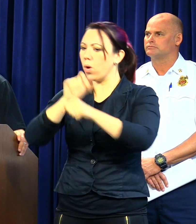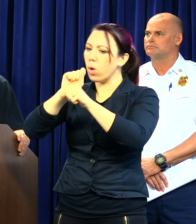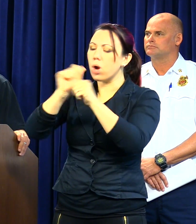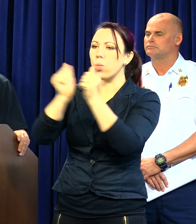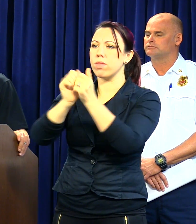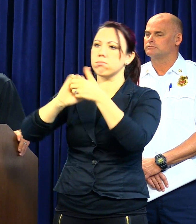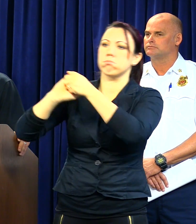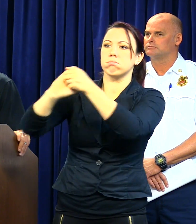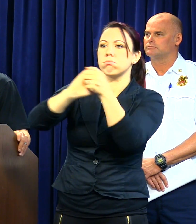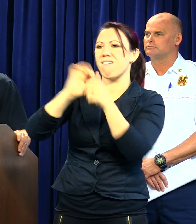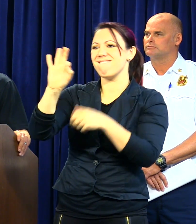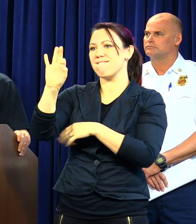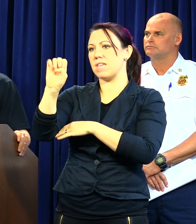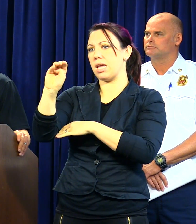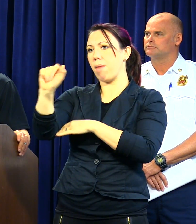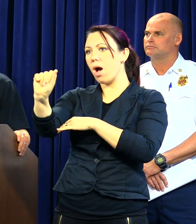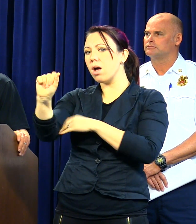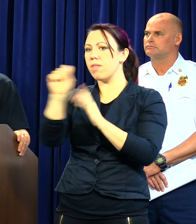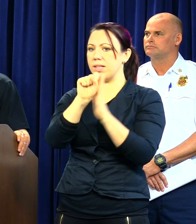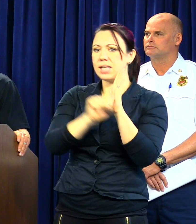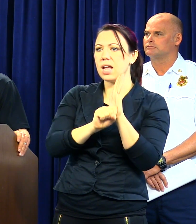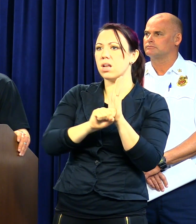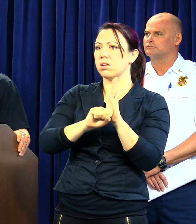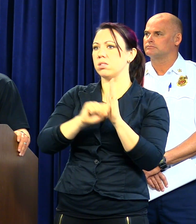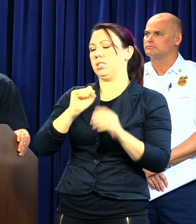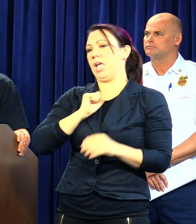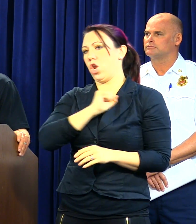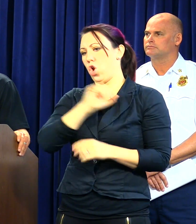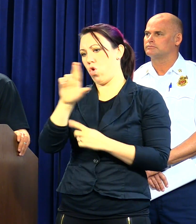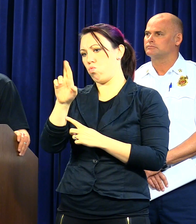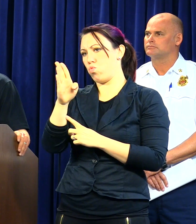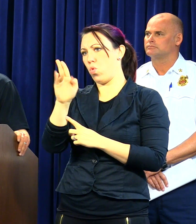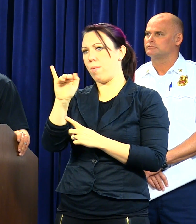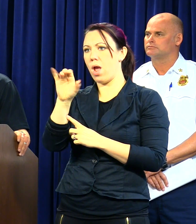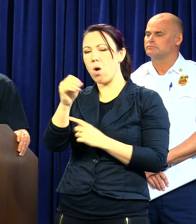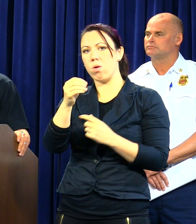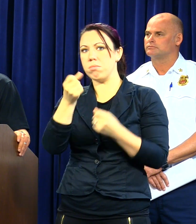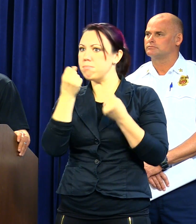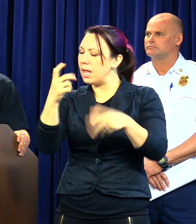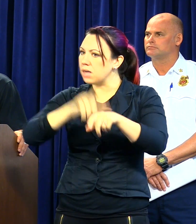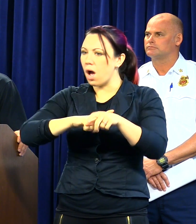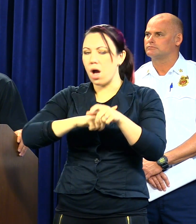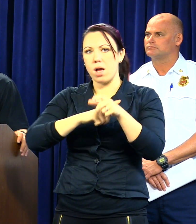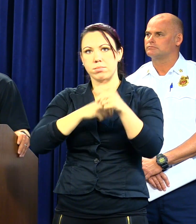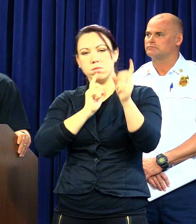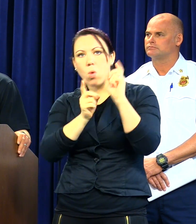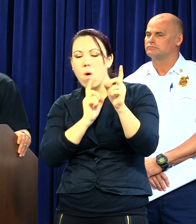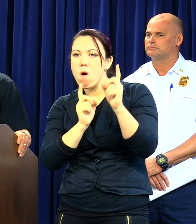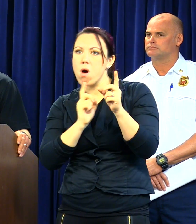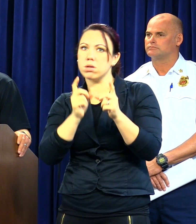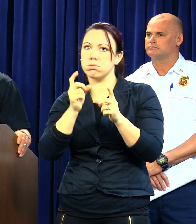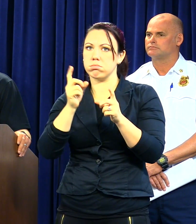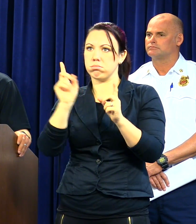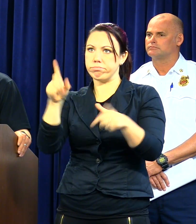and the state. Senator Rubio called me a number of times leading up to and